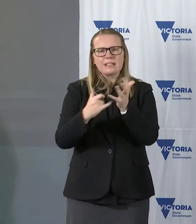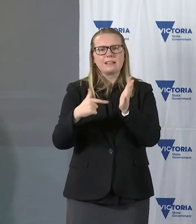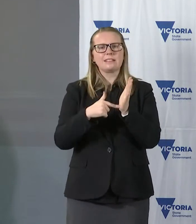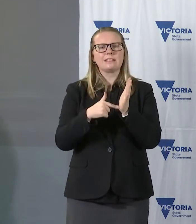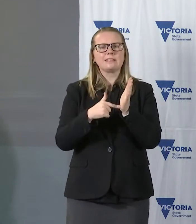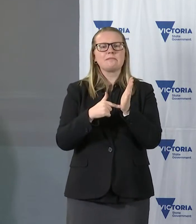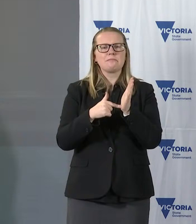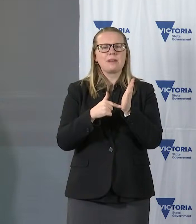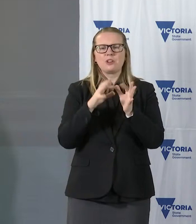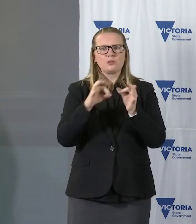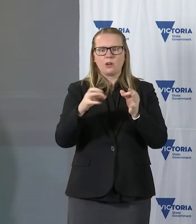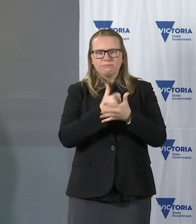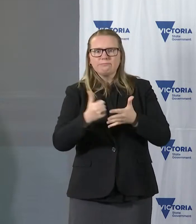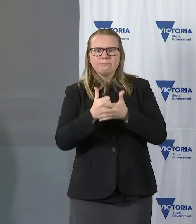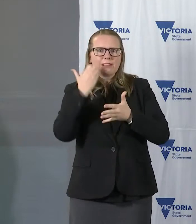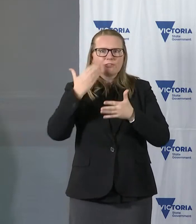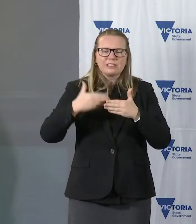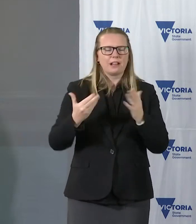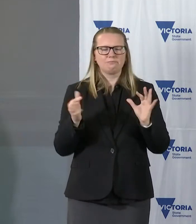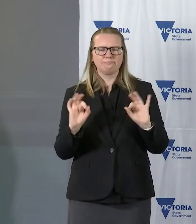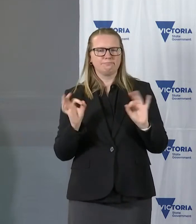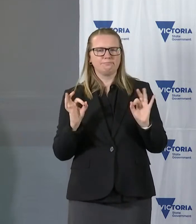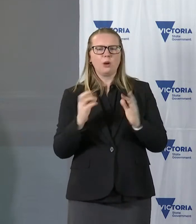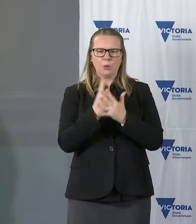also offered to all of those staff.